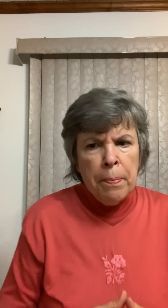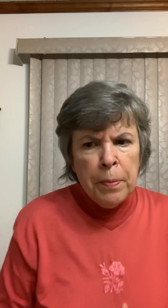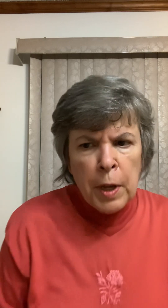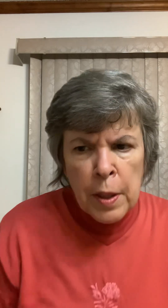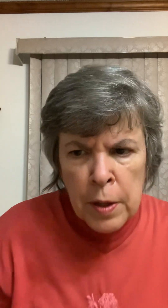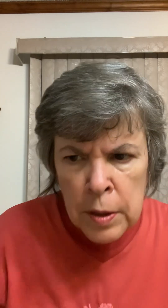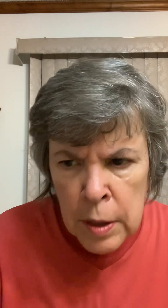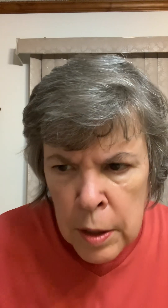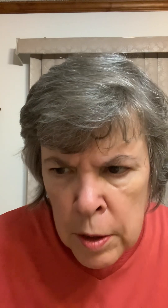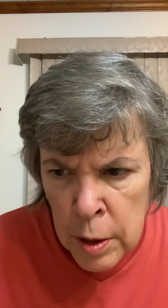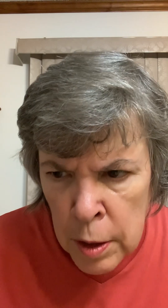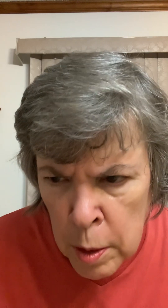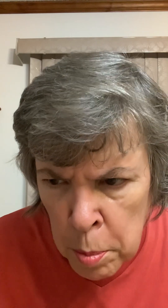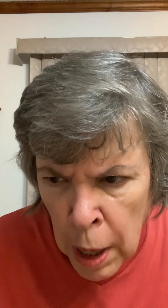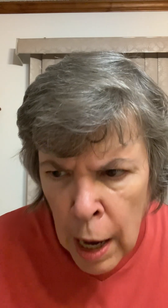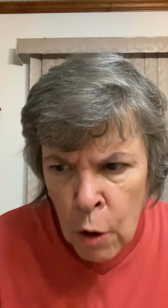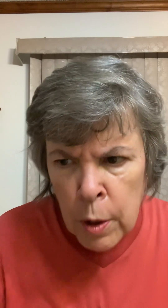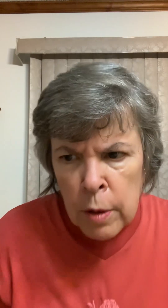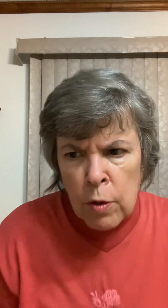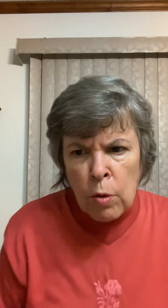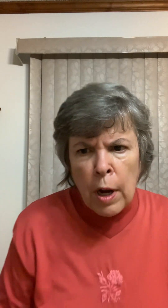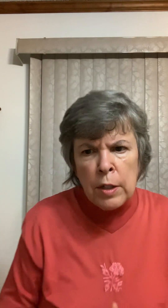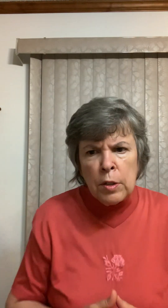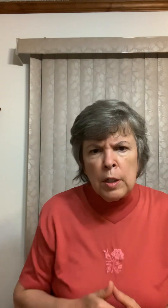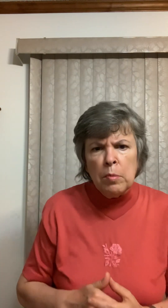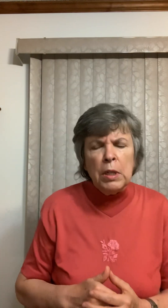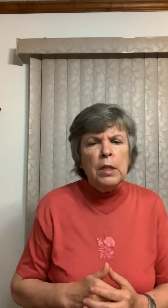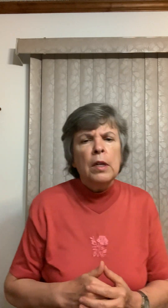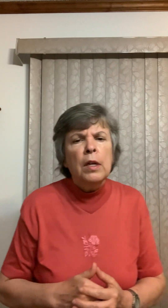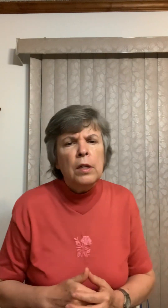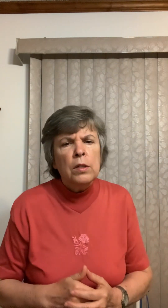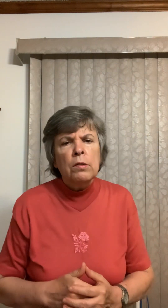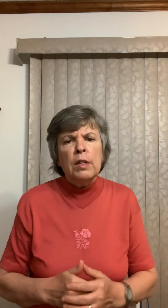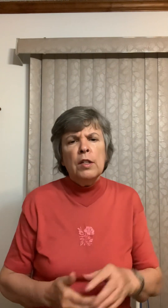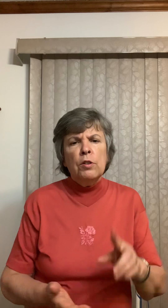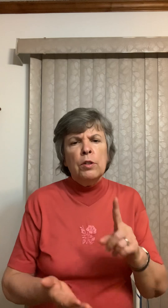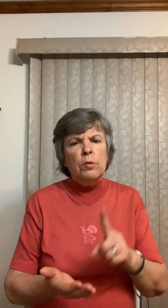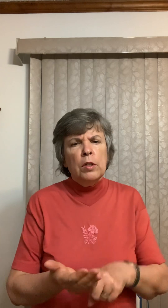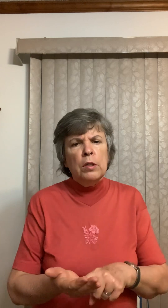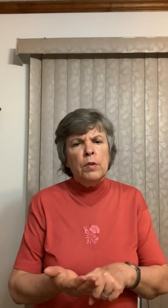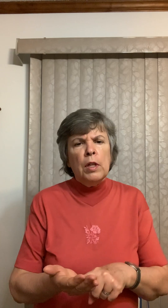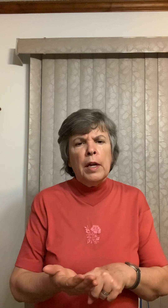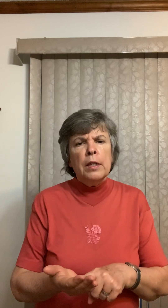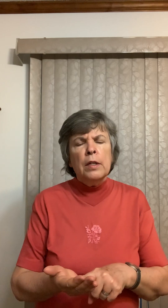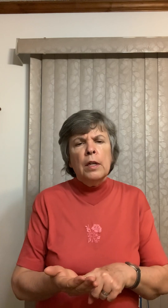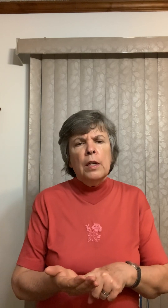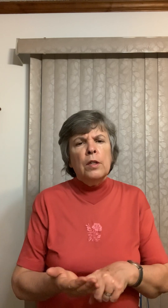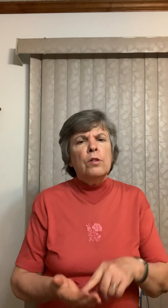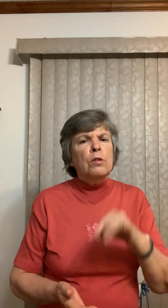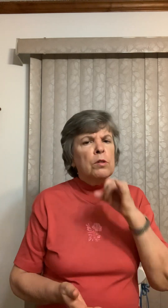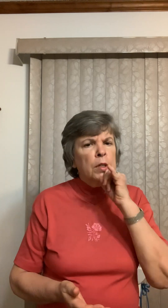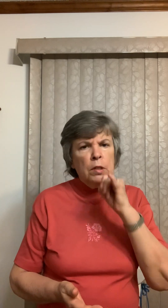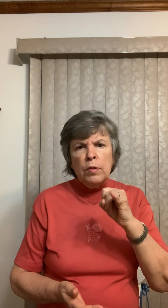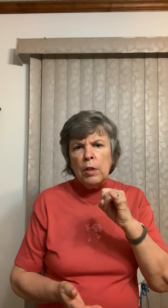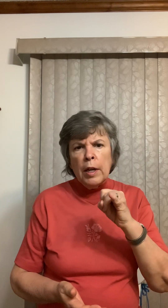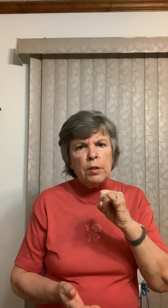Okay, this is the power of Christ in me. So again, you can do this if you like. You can do is if you like, or you